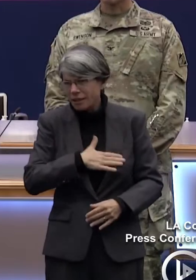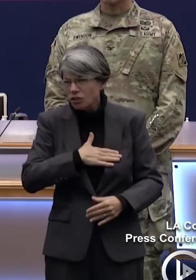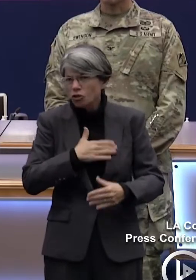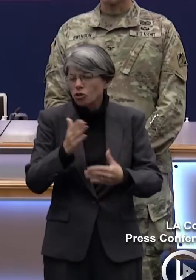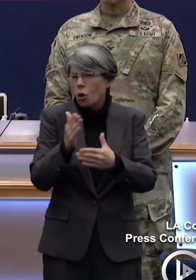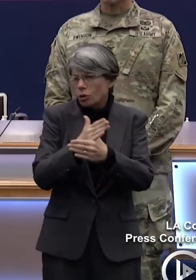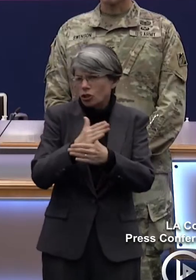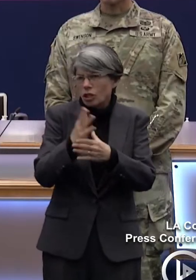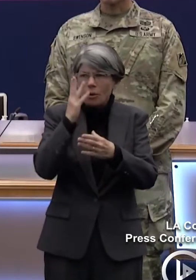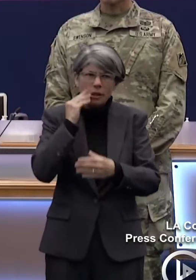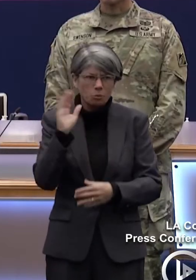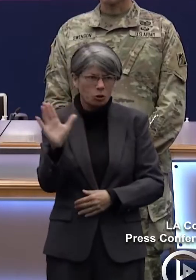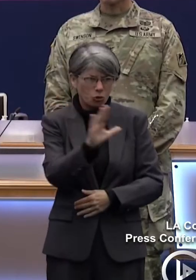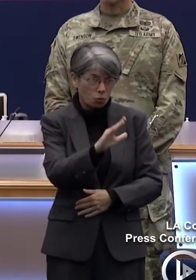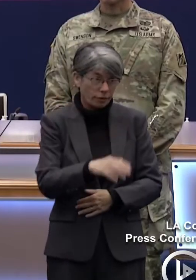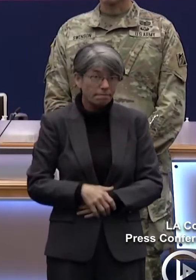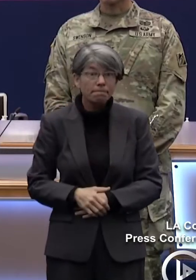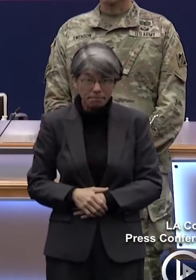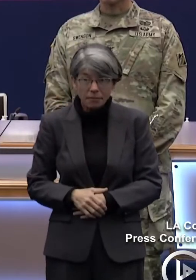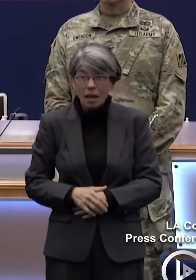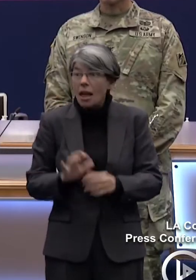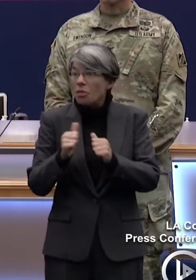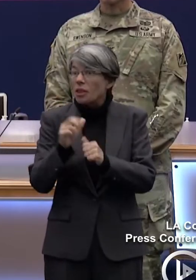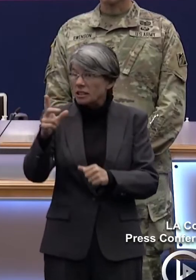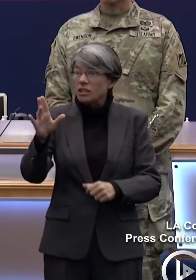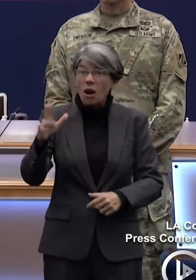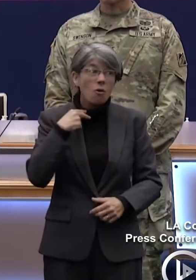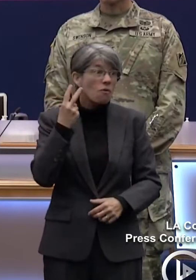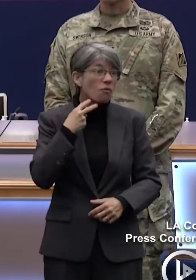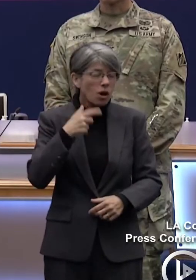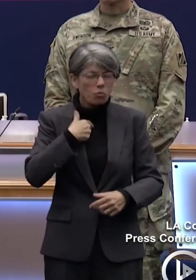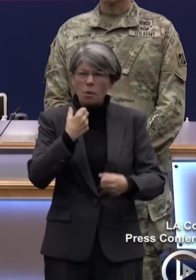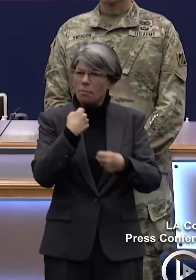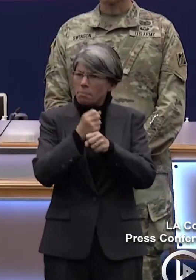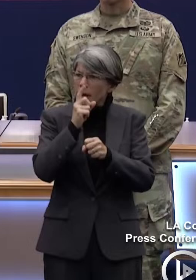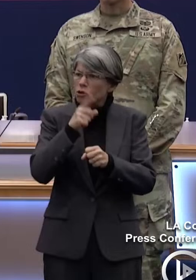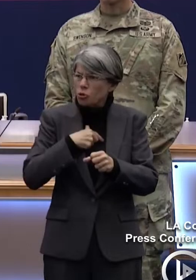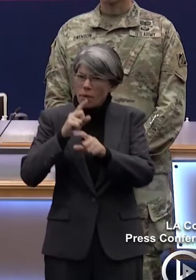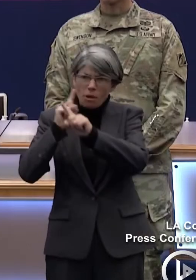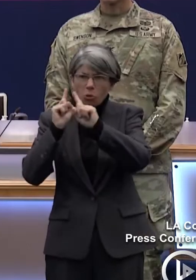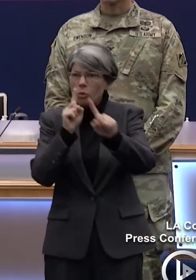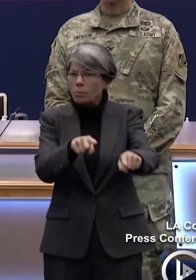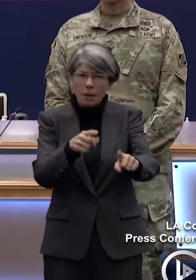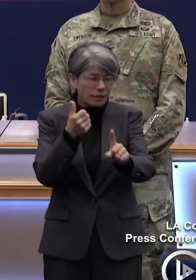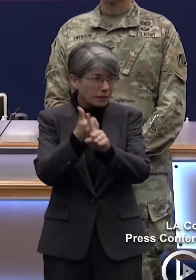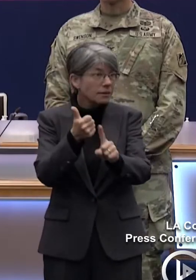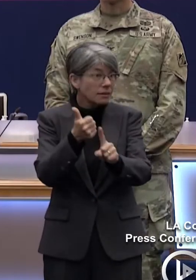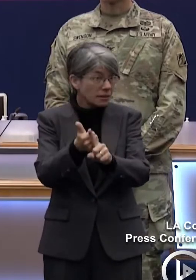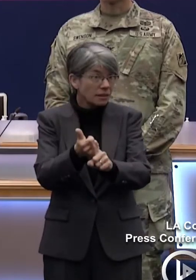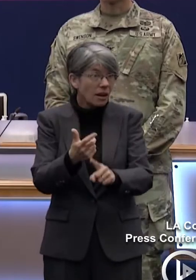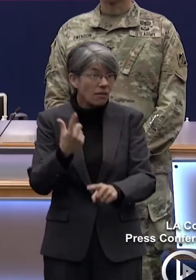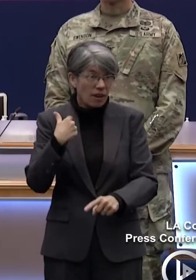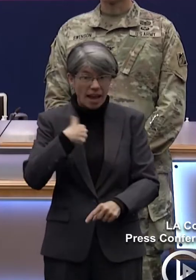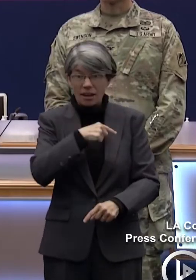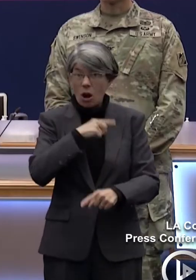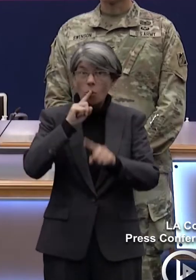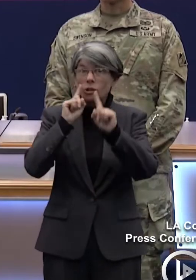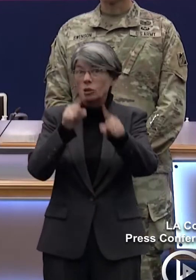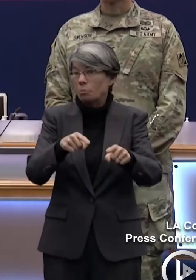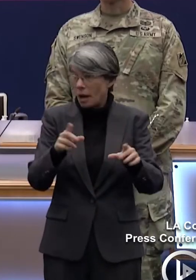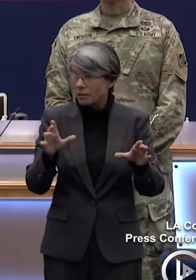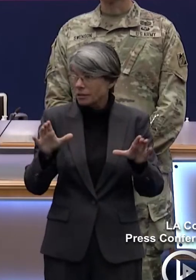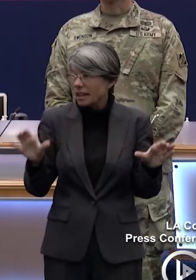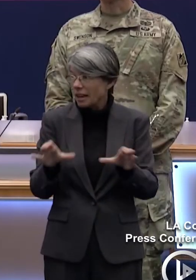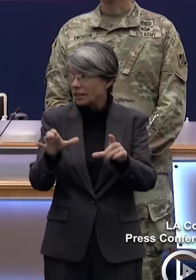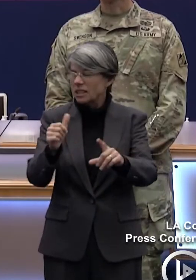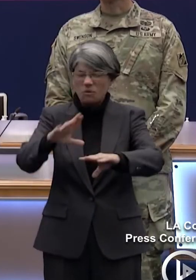your experiences. This is the way that your voices will ensure that the responses and our response activities are